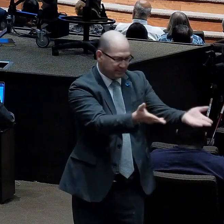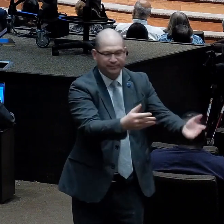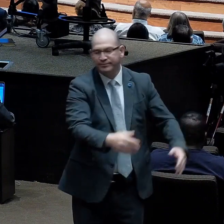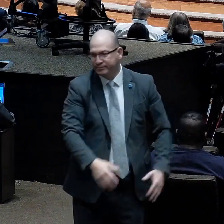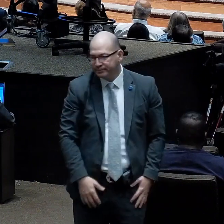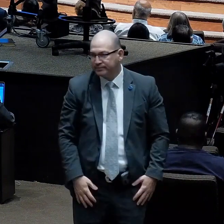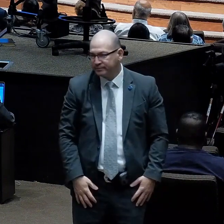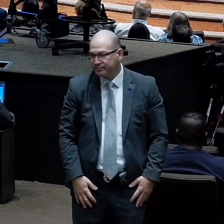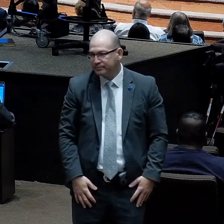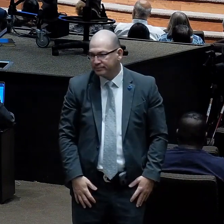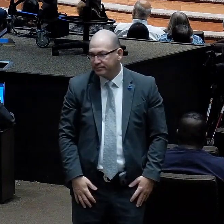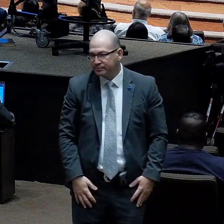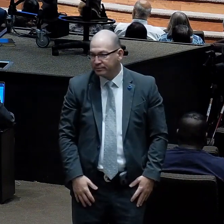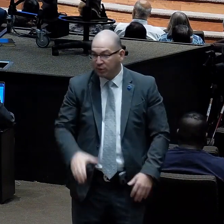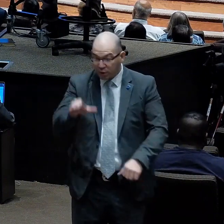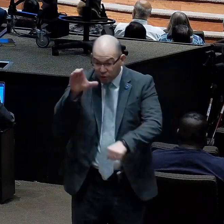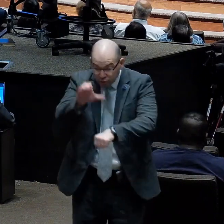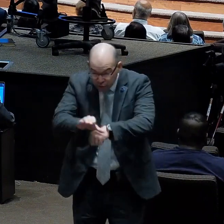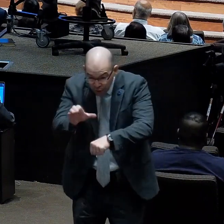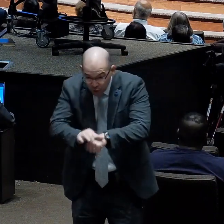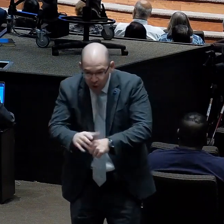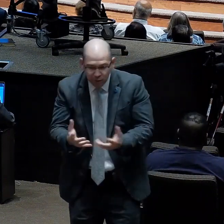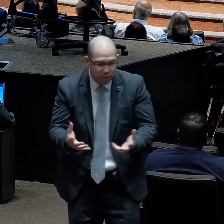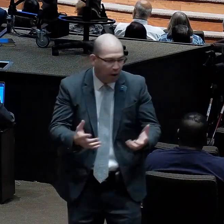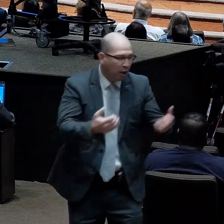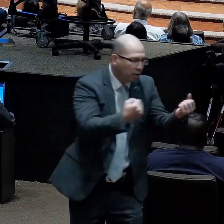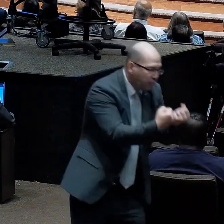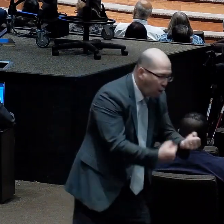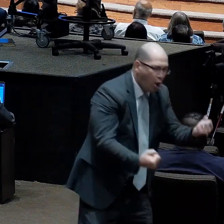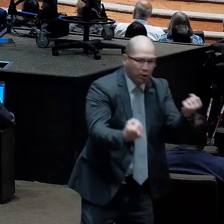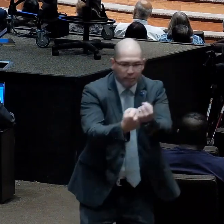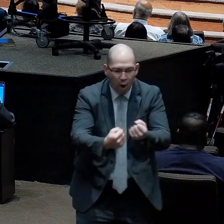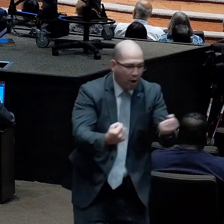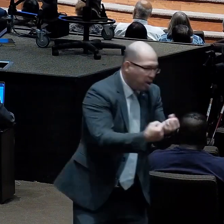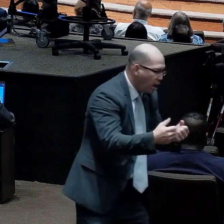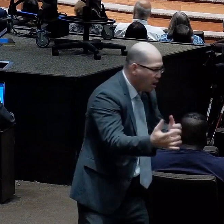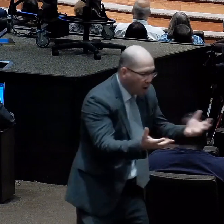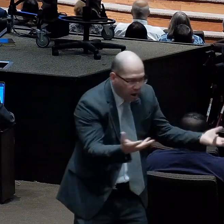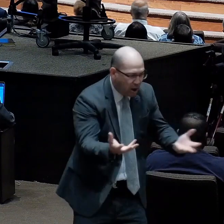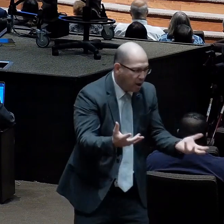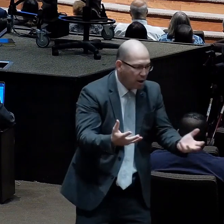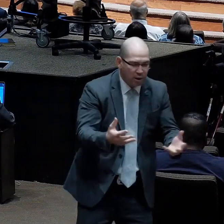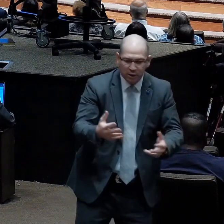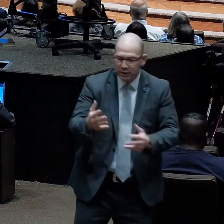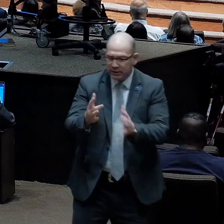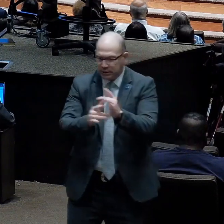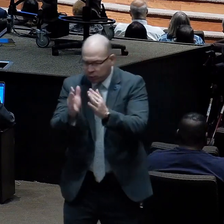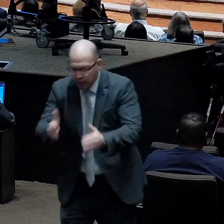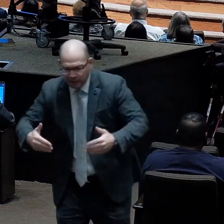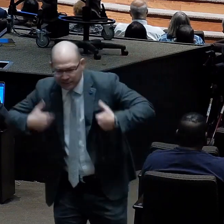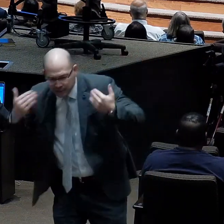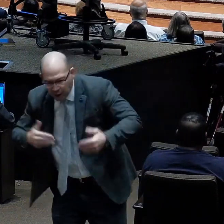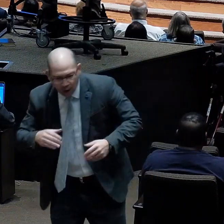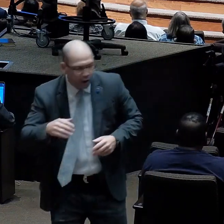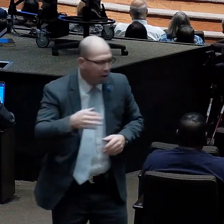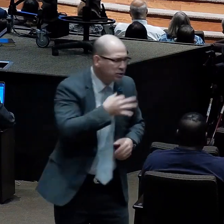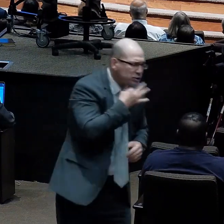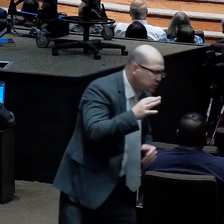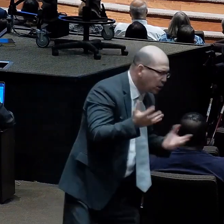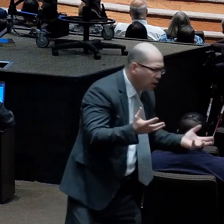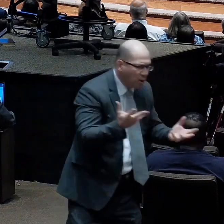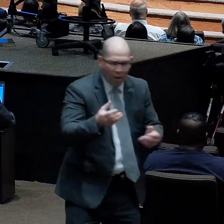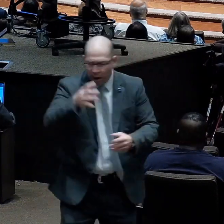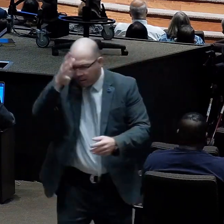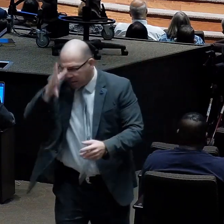And the church is running from cause to cause. And Christian young people from this to that. And they're trying to get their parents into it.